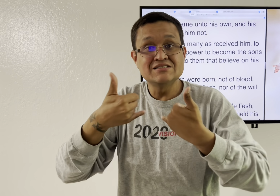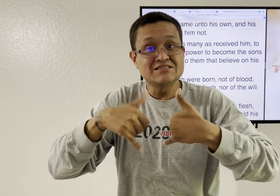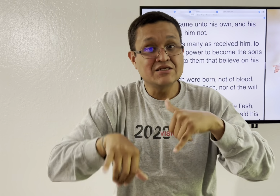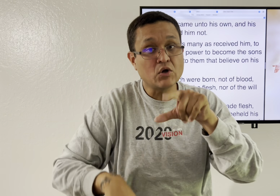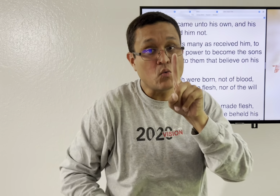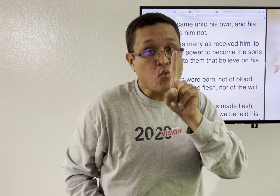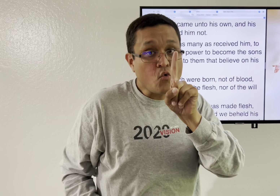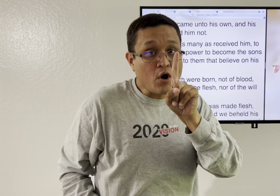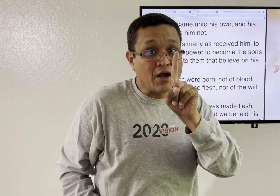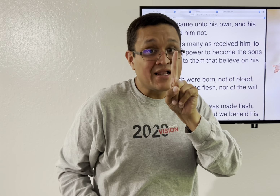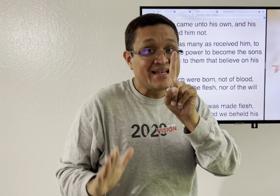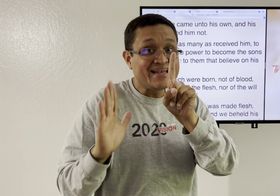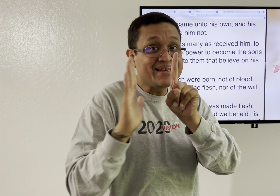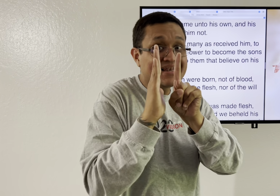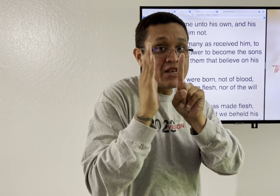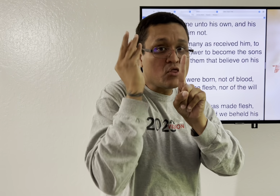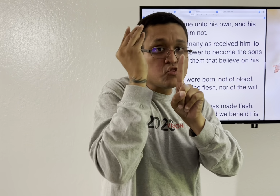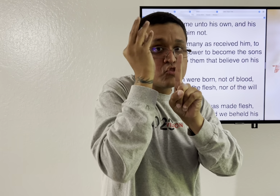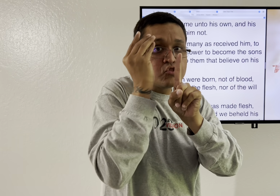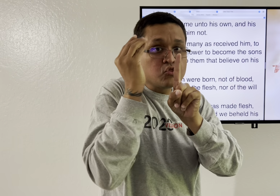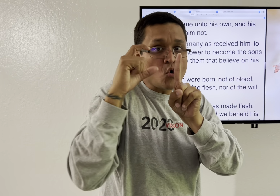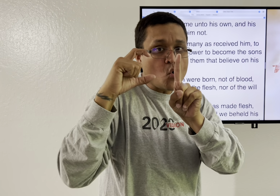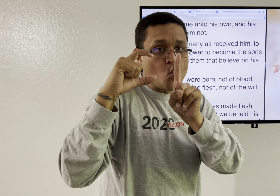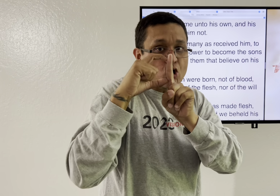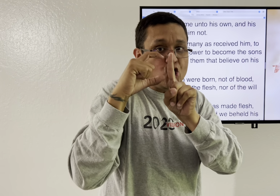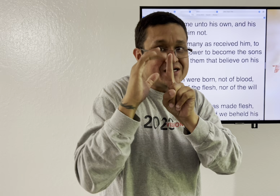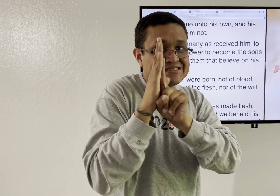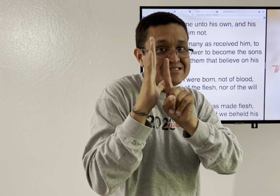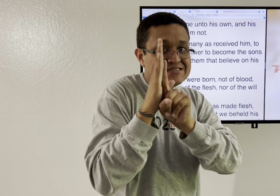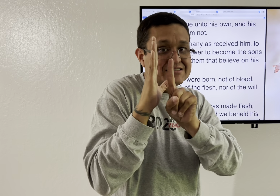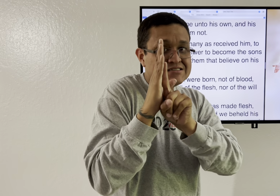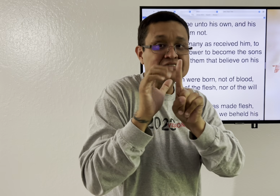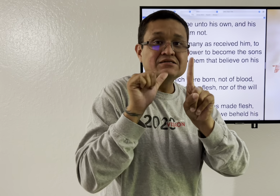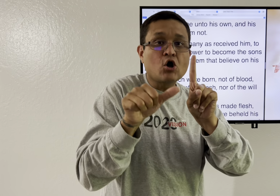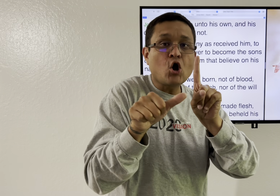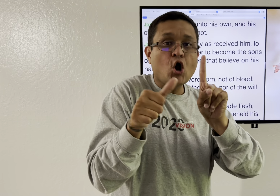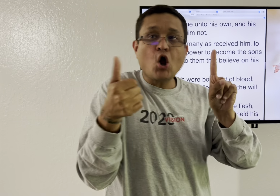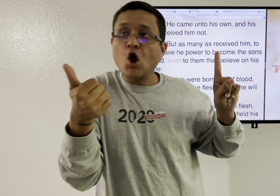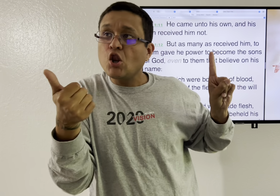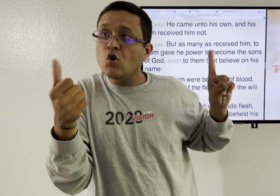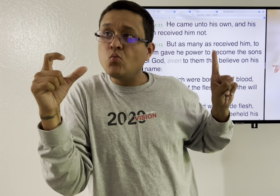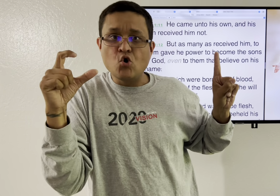Remember, in the beginning, he made the heavens and earth. There's one word, one thought, one plan.